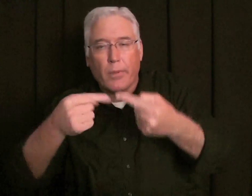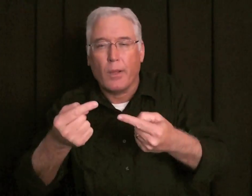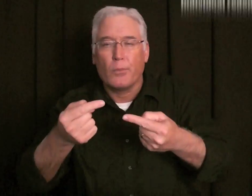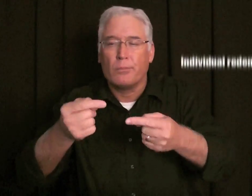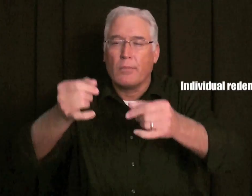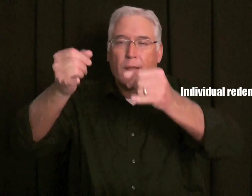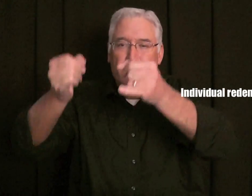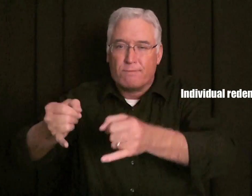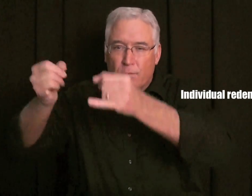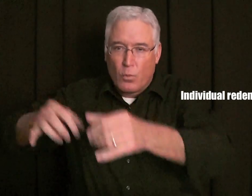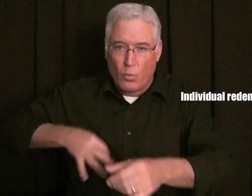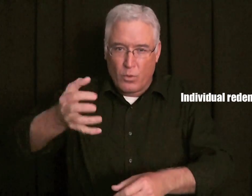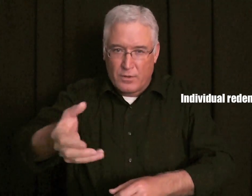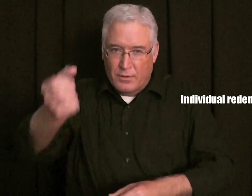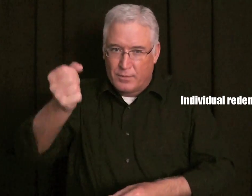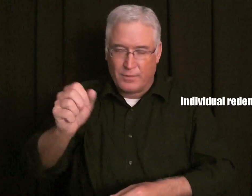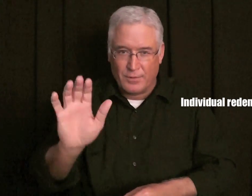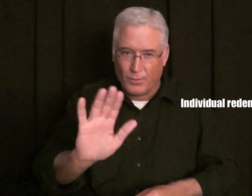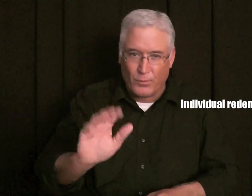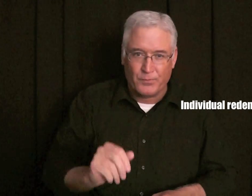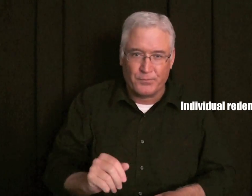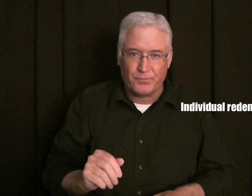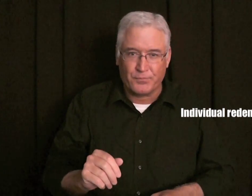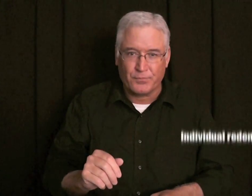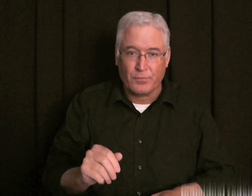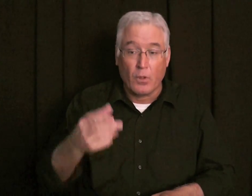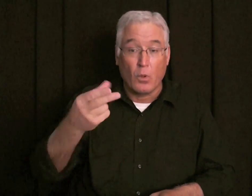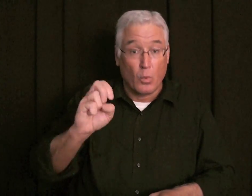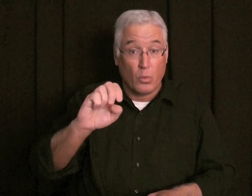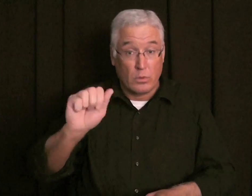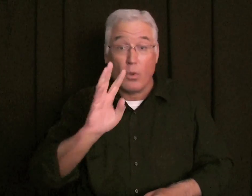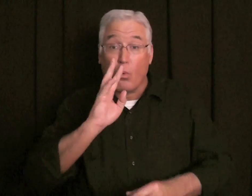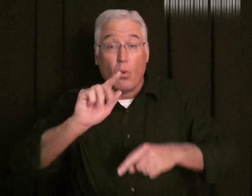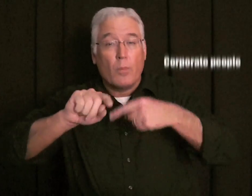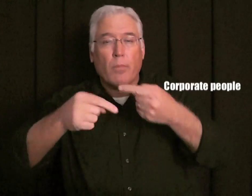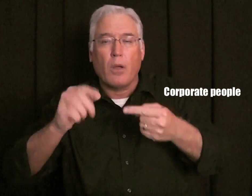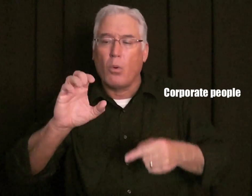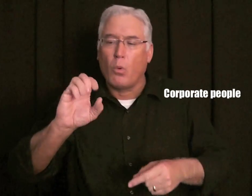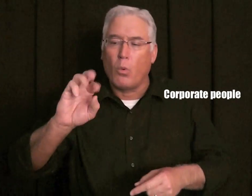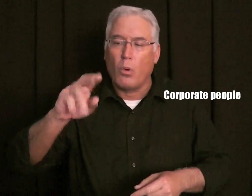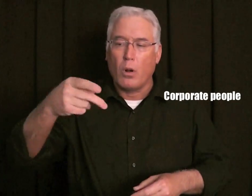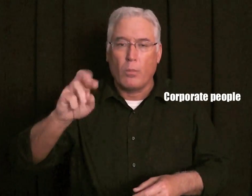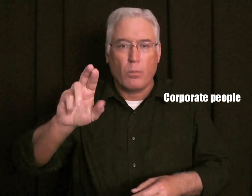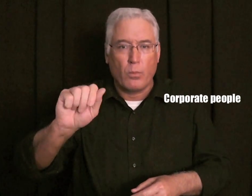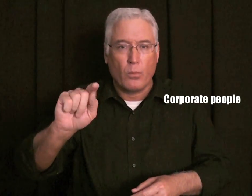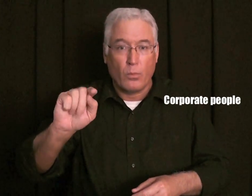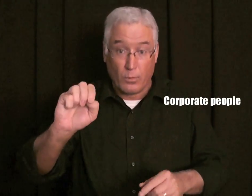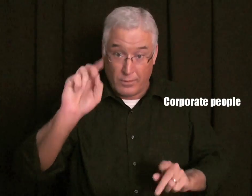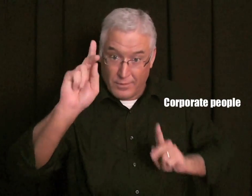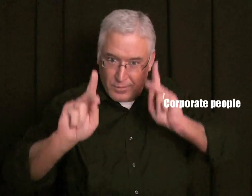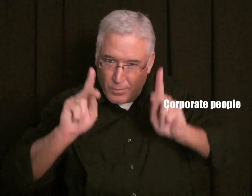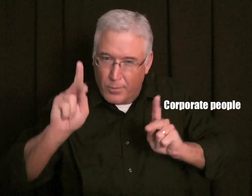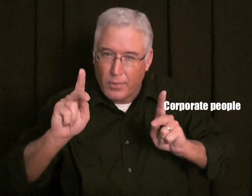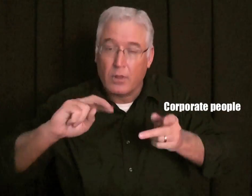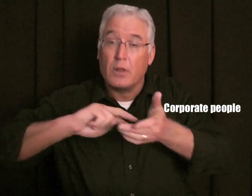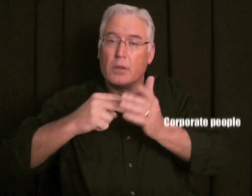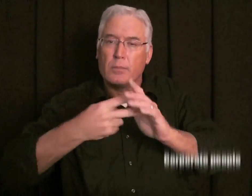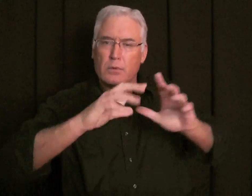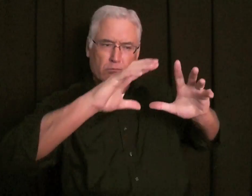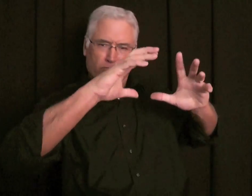not primarily talking about individual redemption. He was not. Hosea was talking to the corporate people.